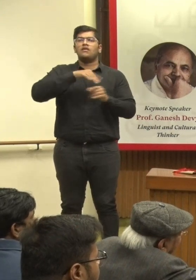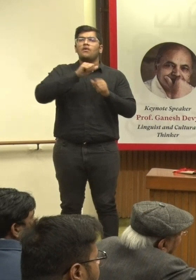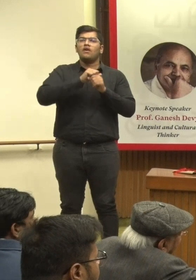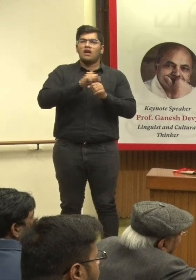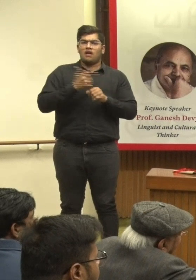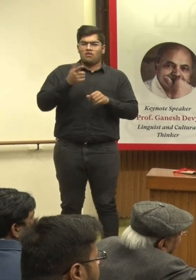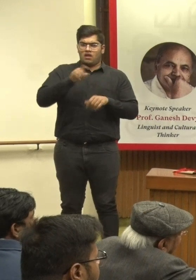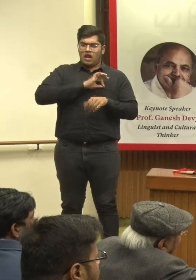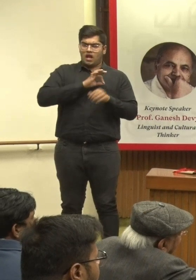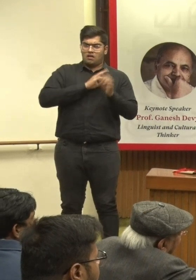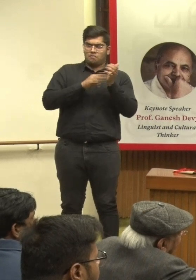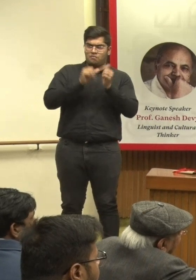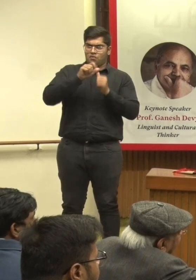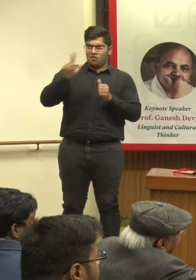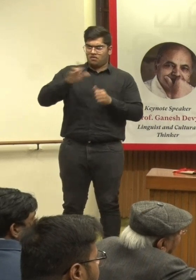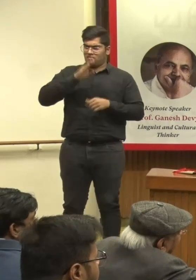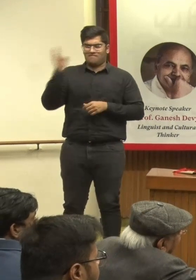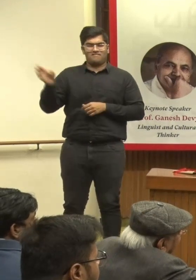malls?